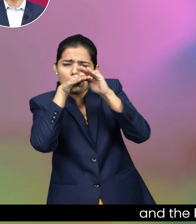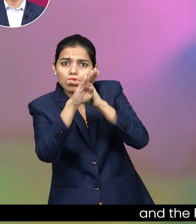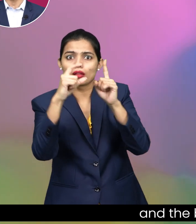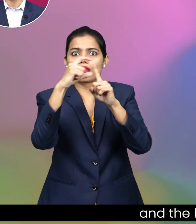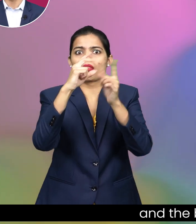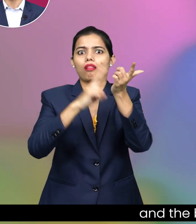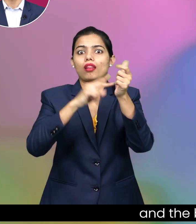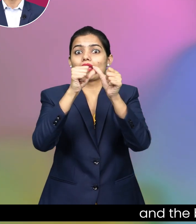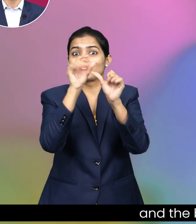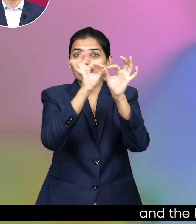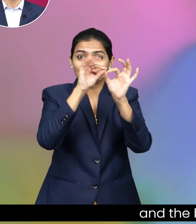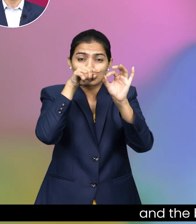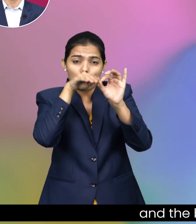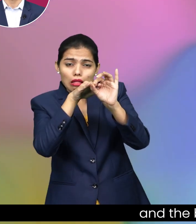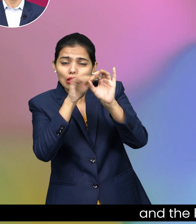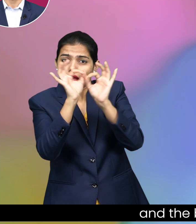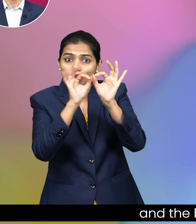of mitosis.